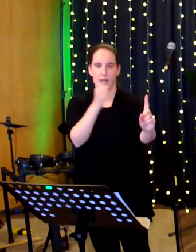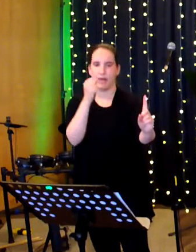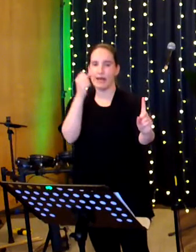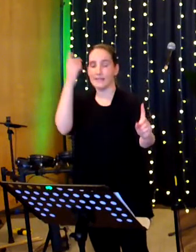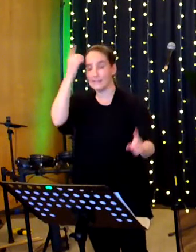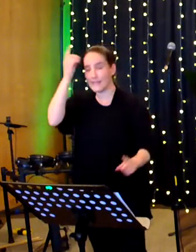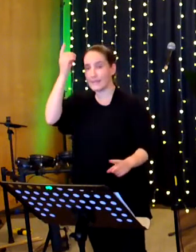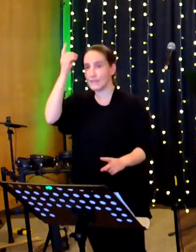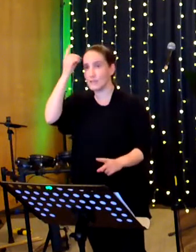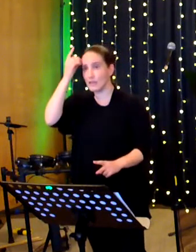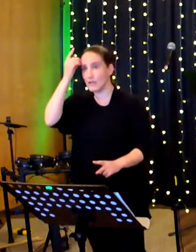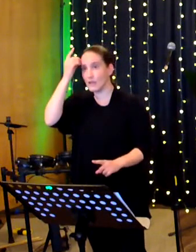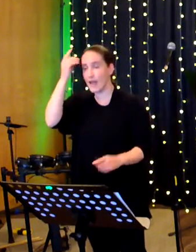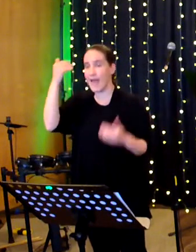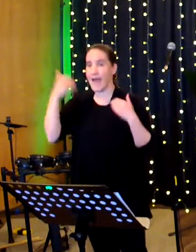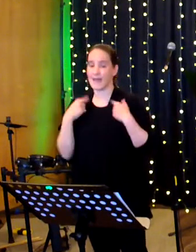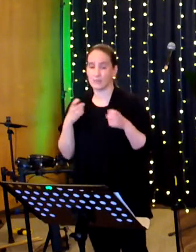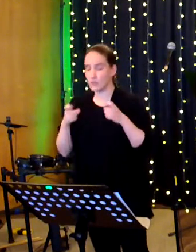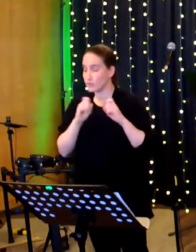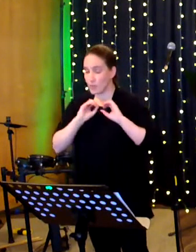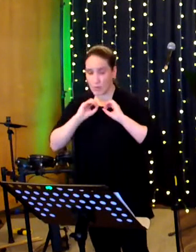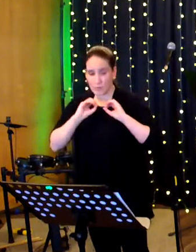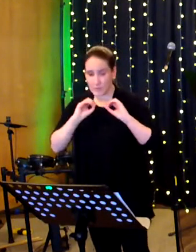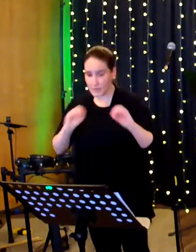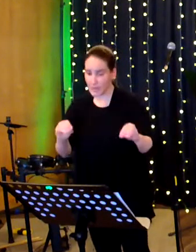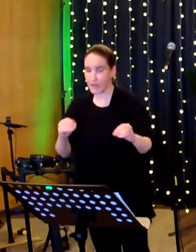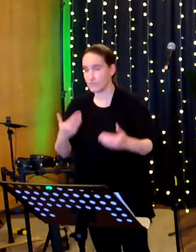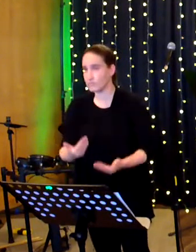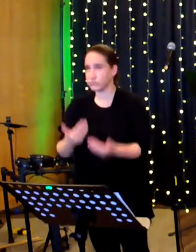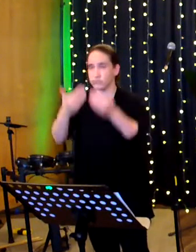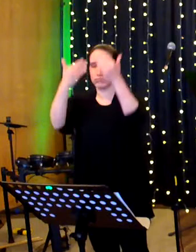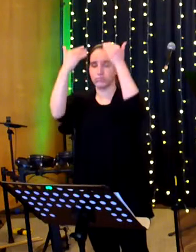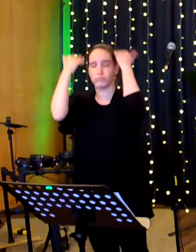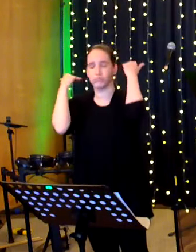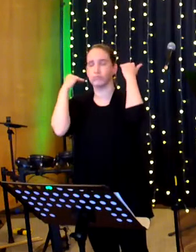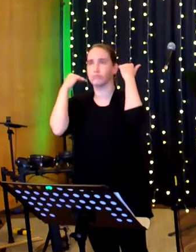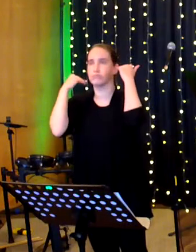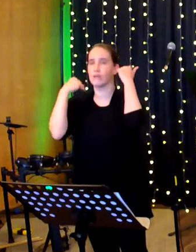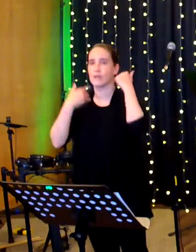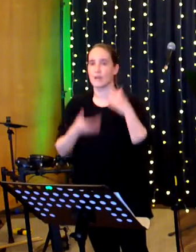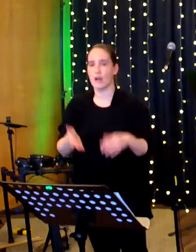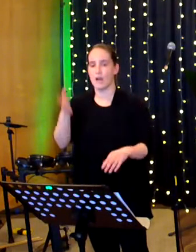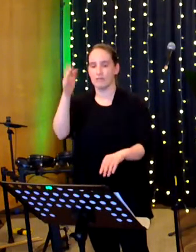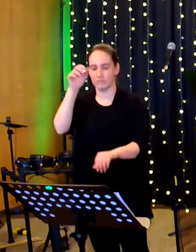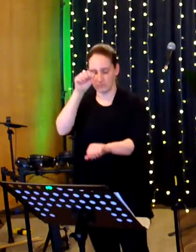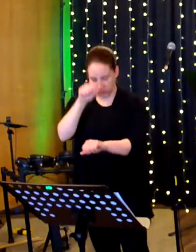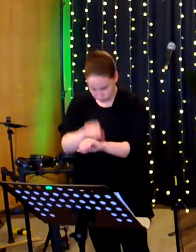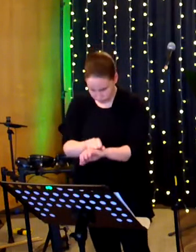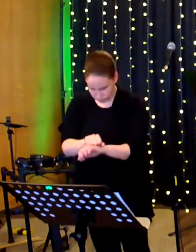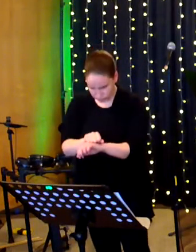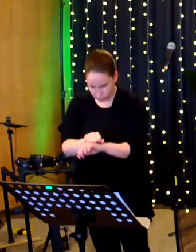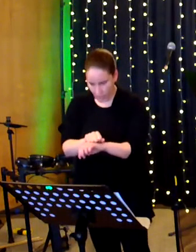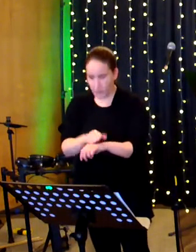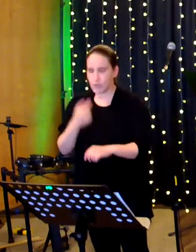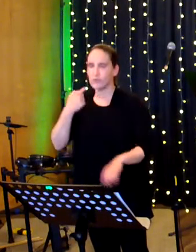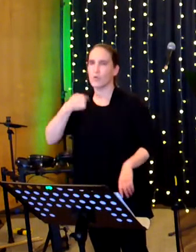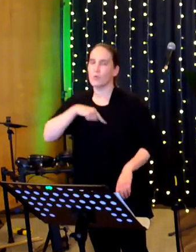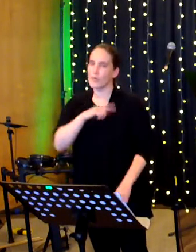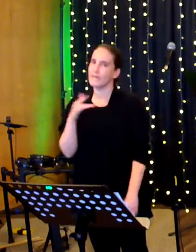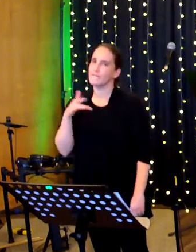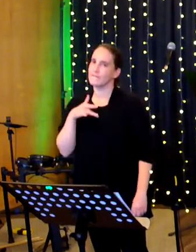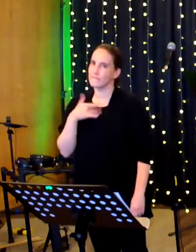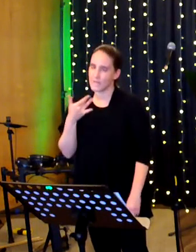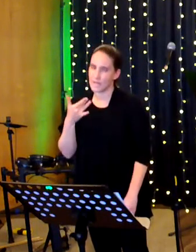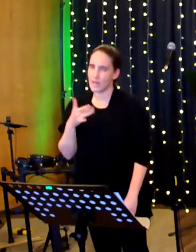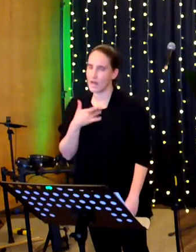face. And right here, we got some support that this heavenly messenger is the incarnate Jesus. Because I'll tell you right now,